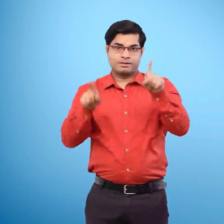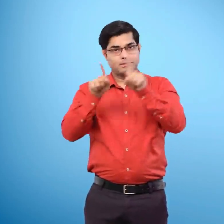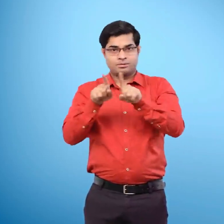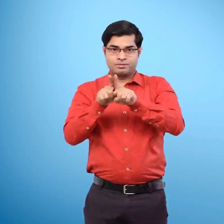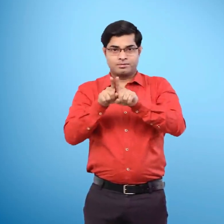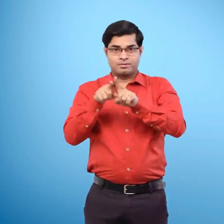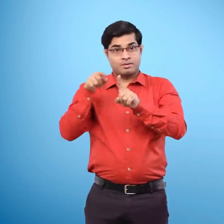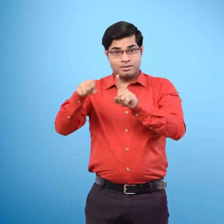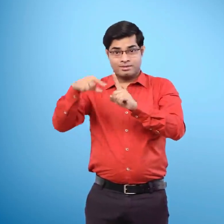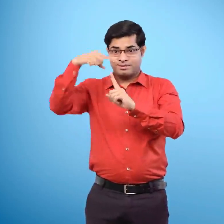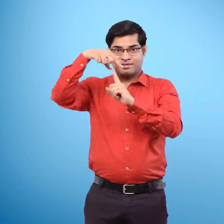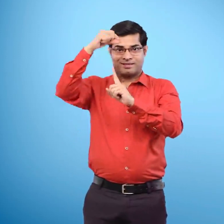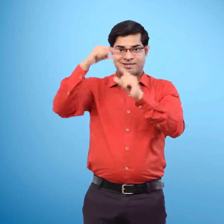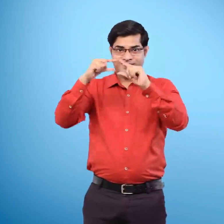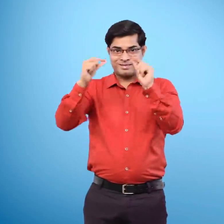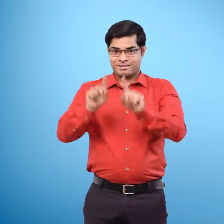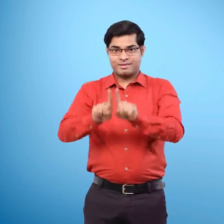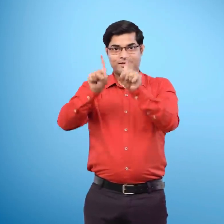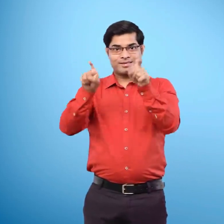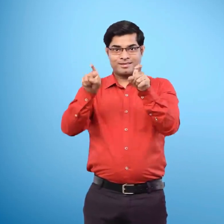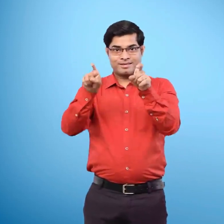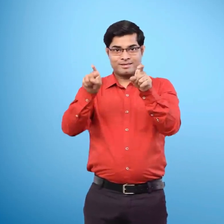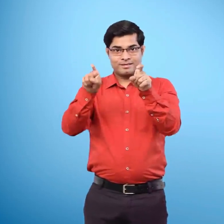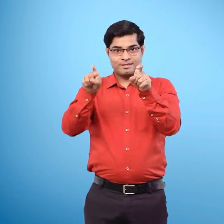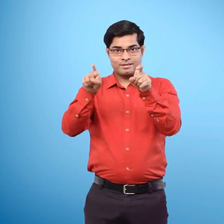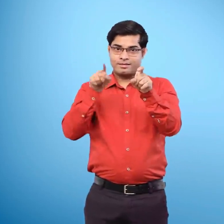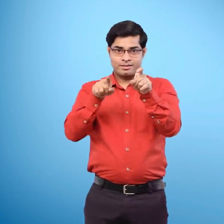4 iron rods are placed with their heads pointing upwards,